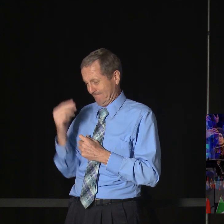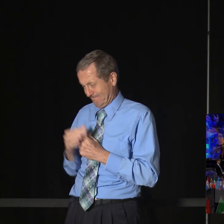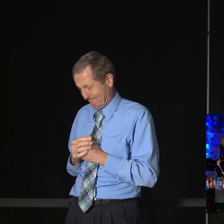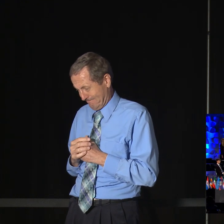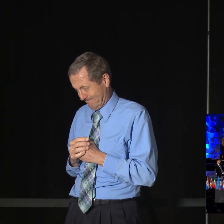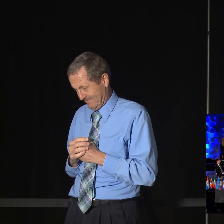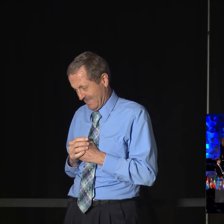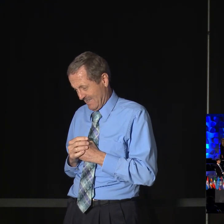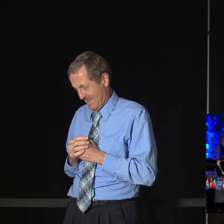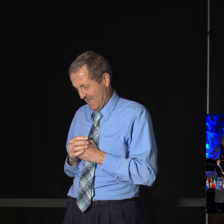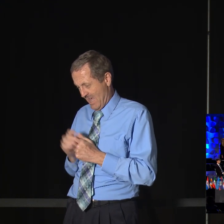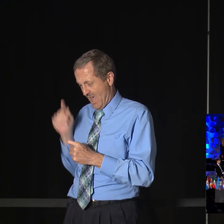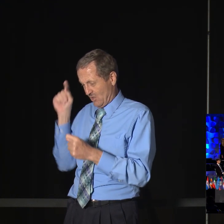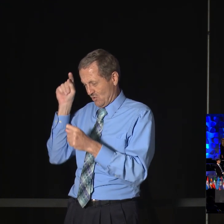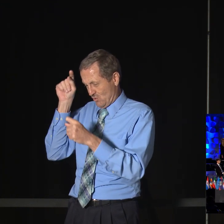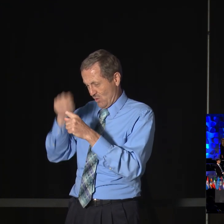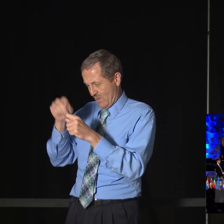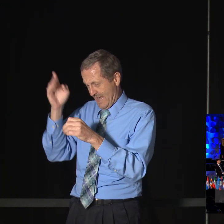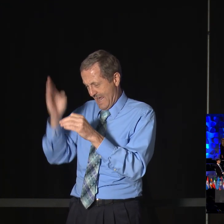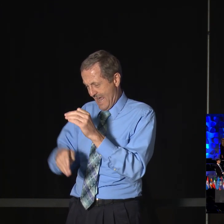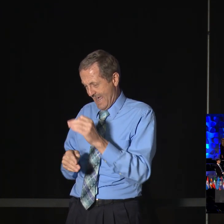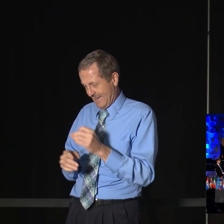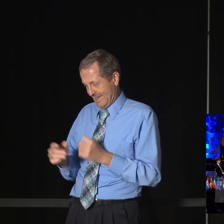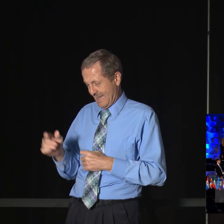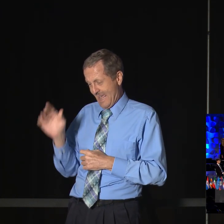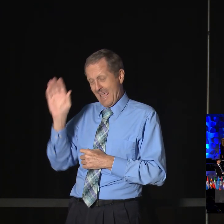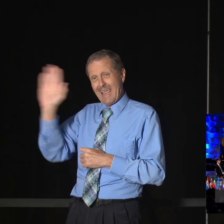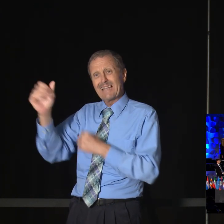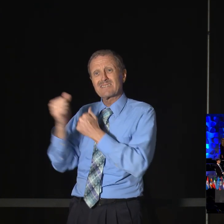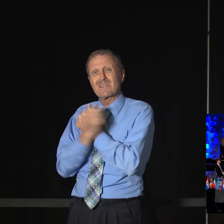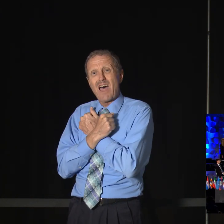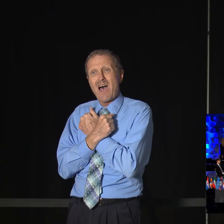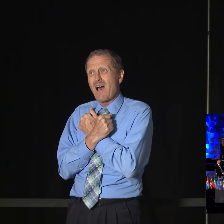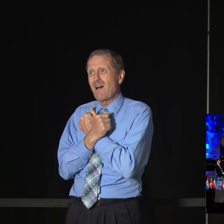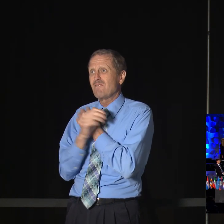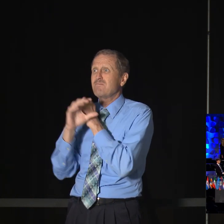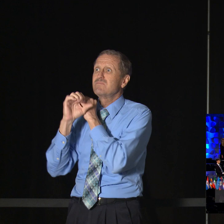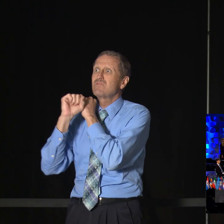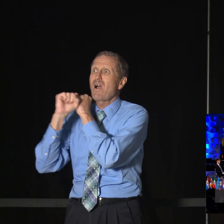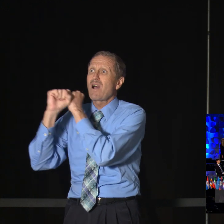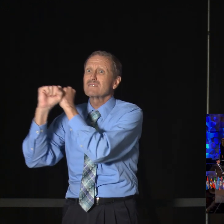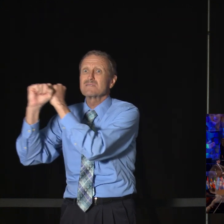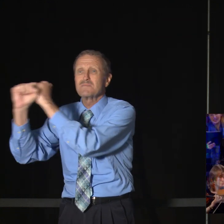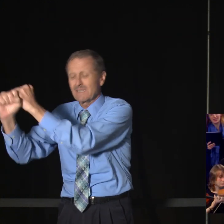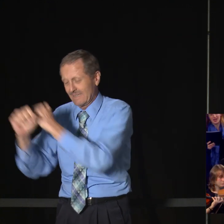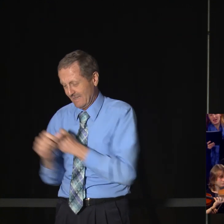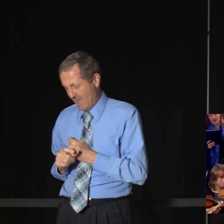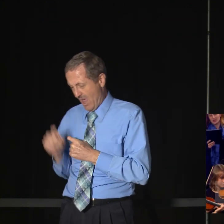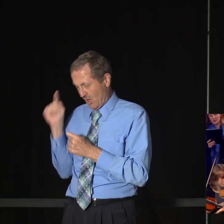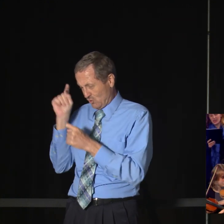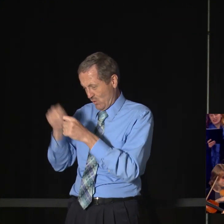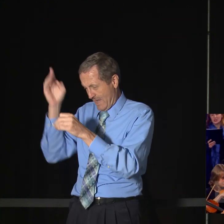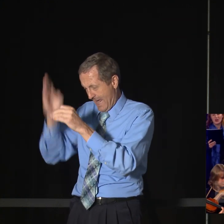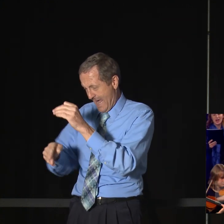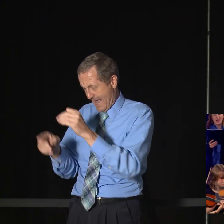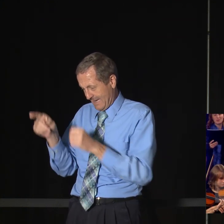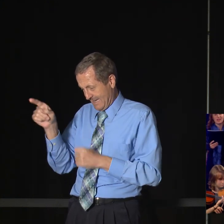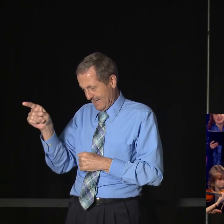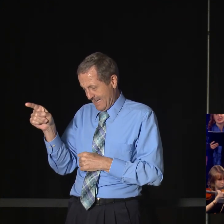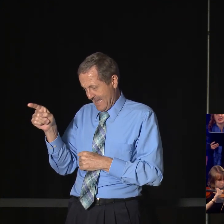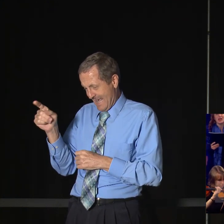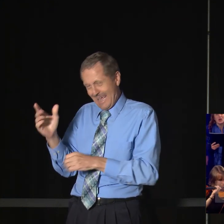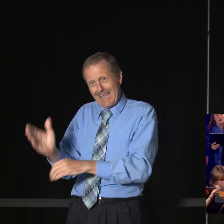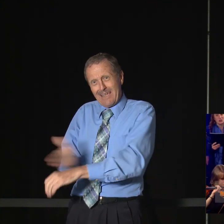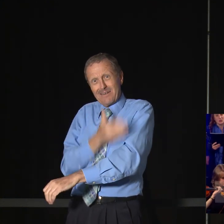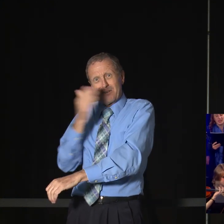despise. To the end his love constrains me. To the end he has restored